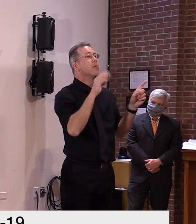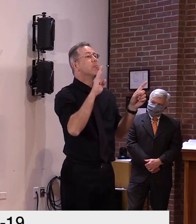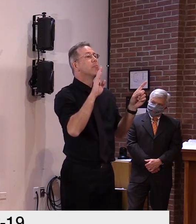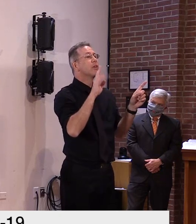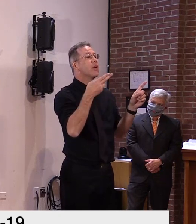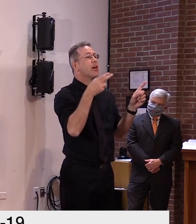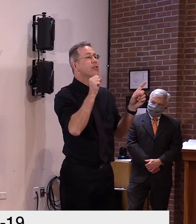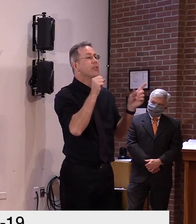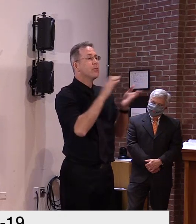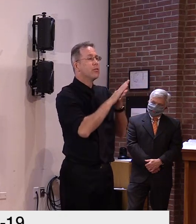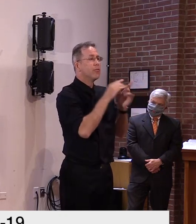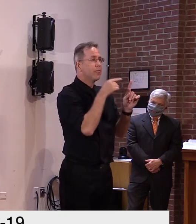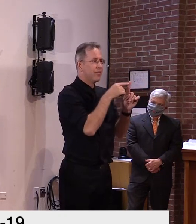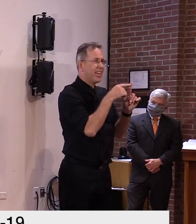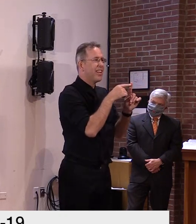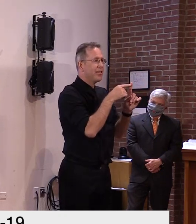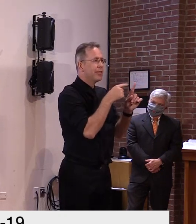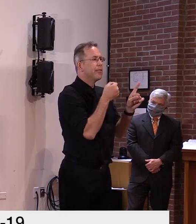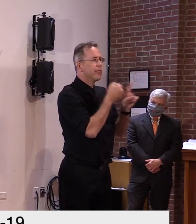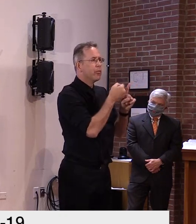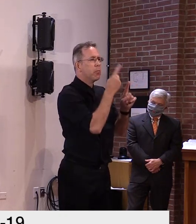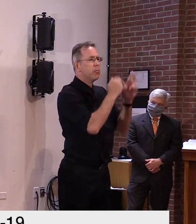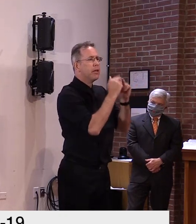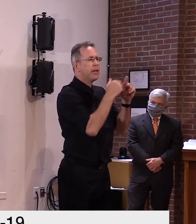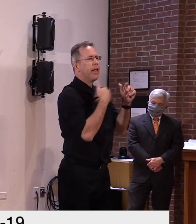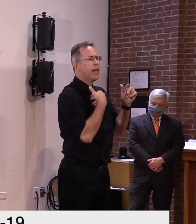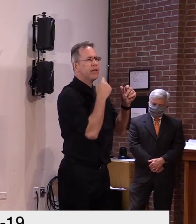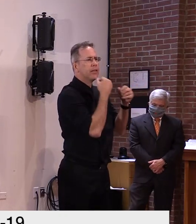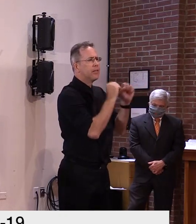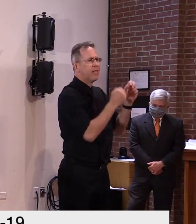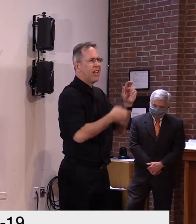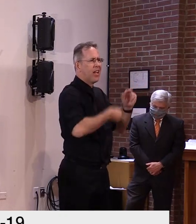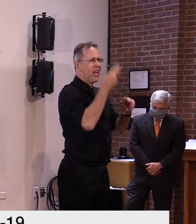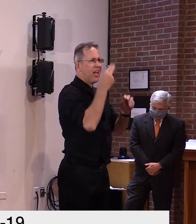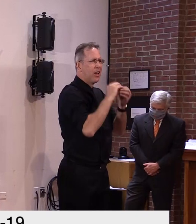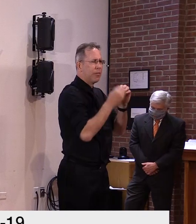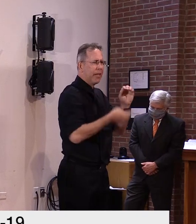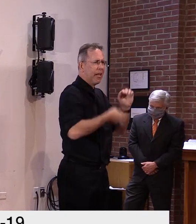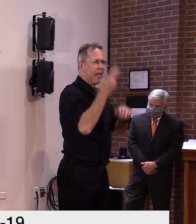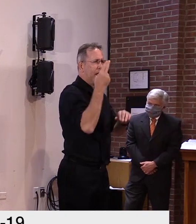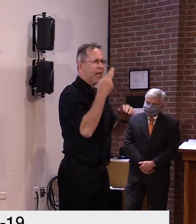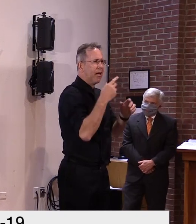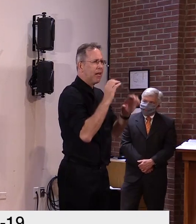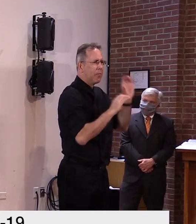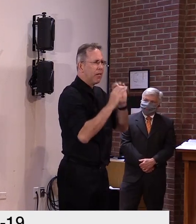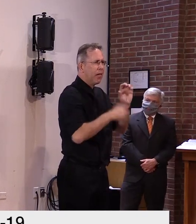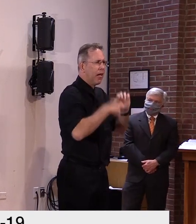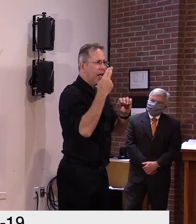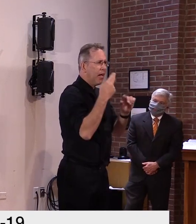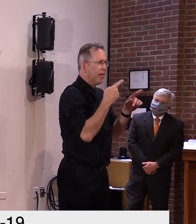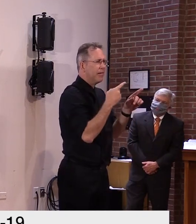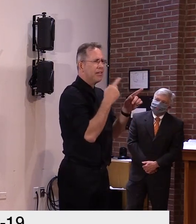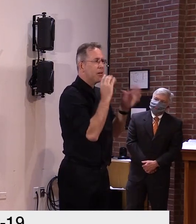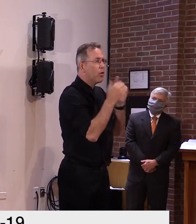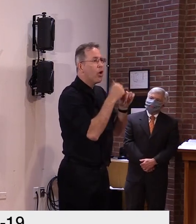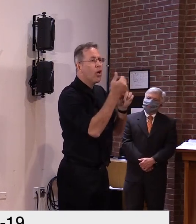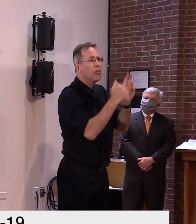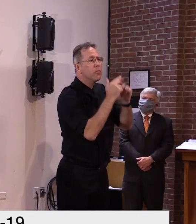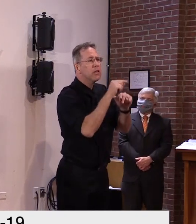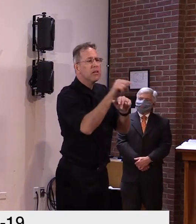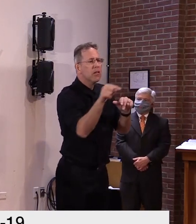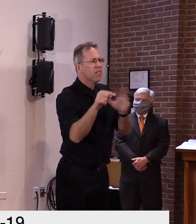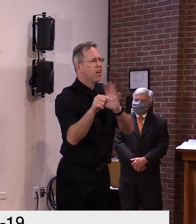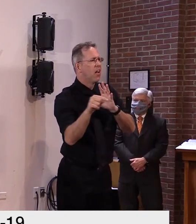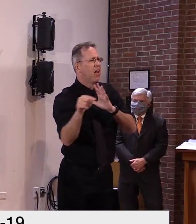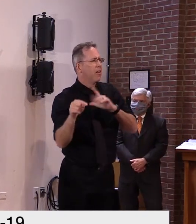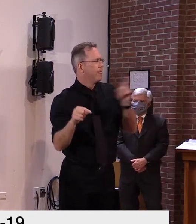one of the buildings, the numbers were extraordinarily high, much more than all of the other buildings. But the buildings were all